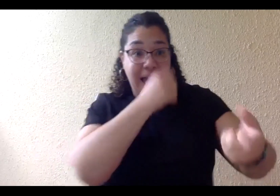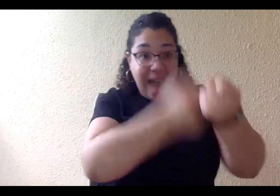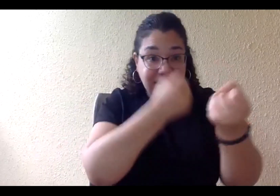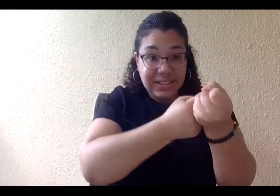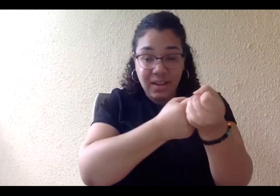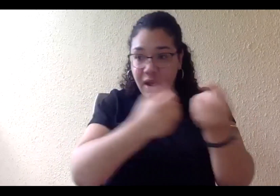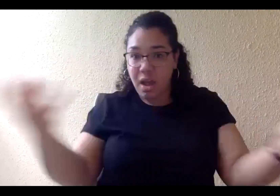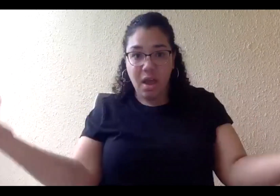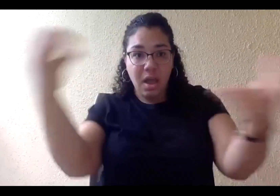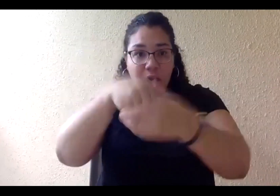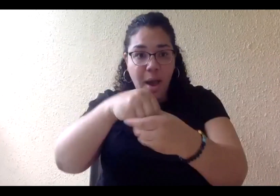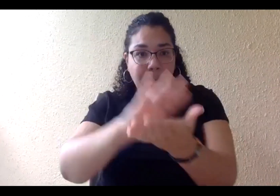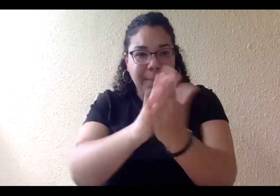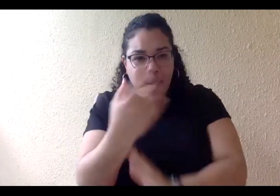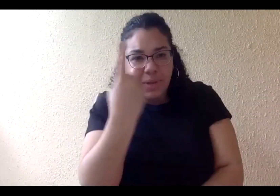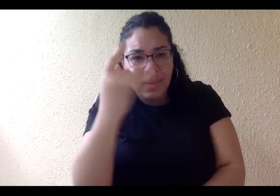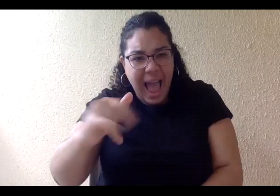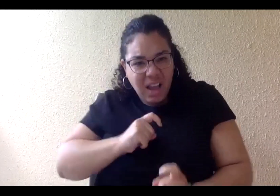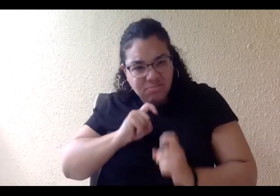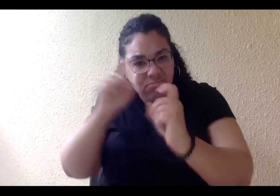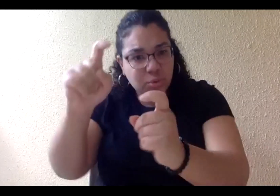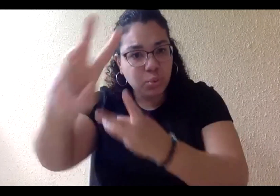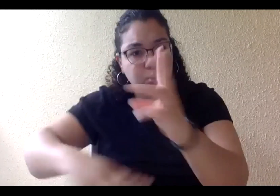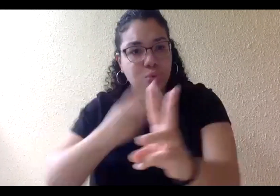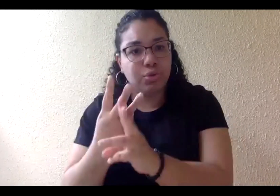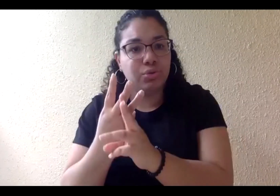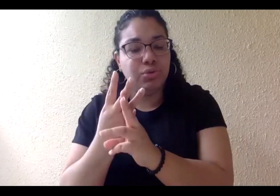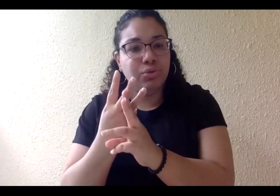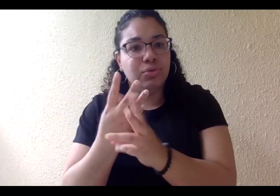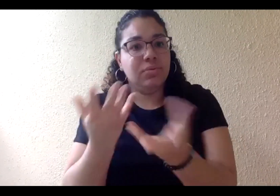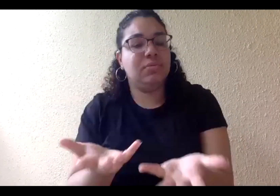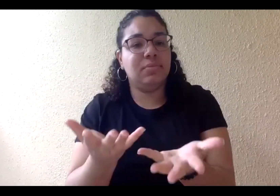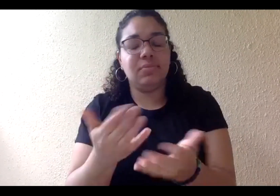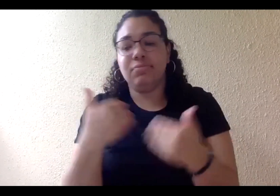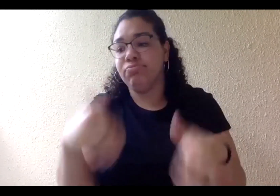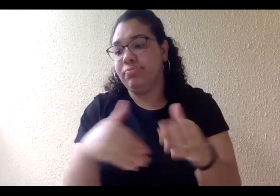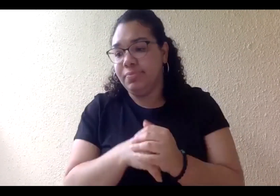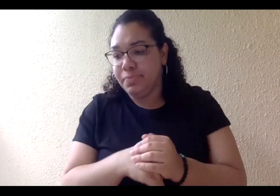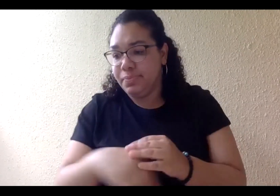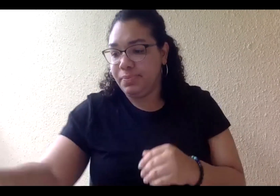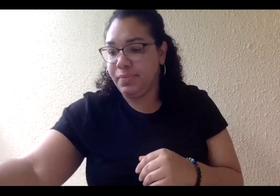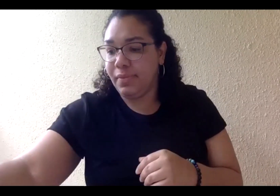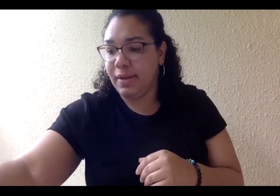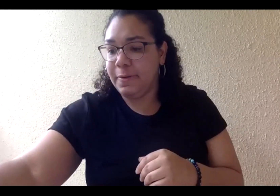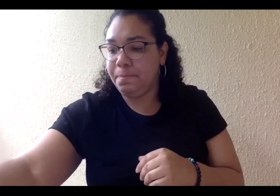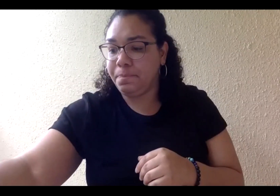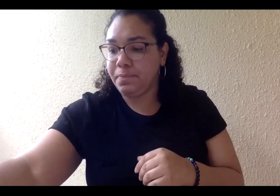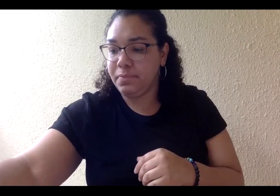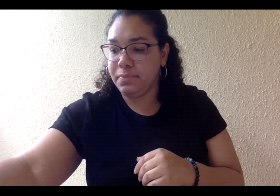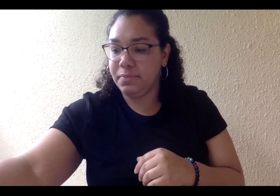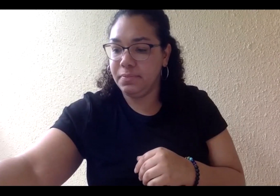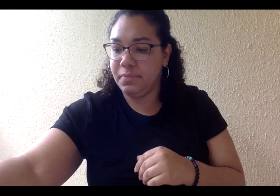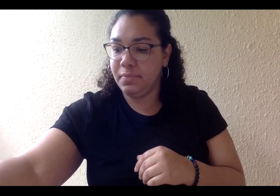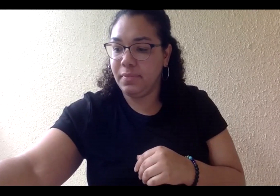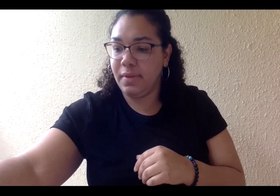me, my disability, my advocacy, that had become something that I could then give to and share with the